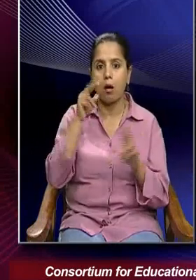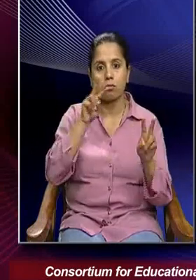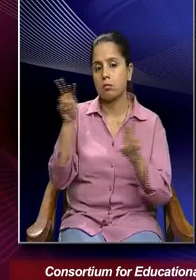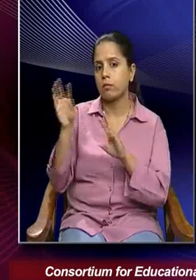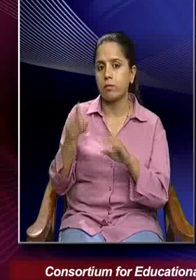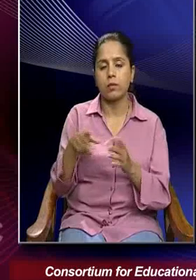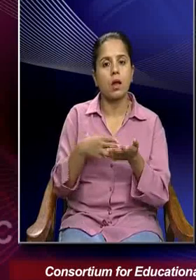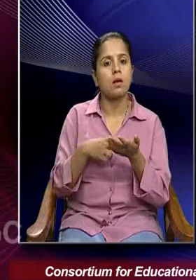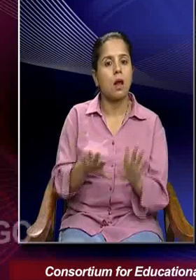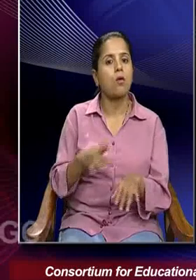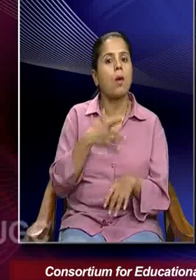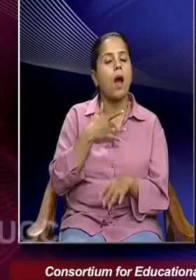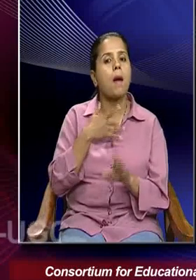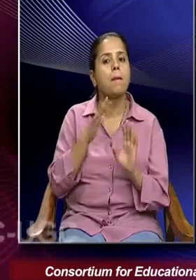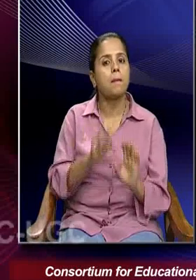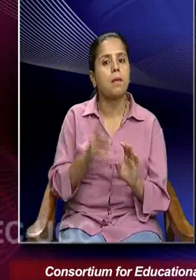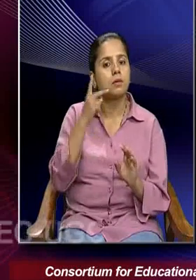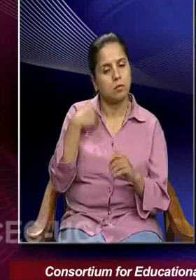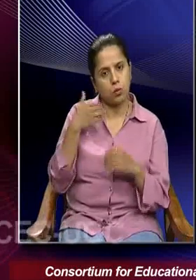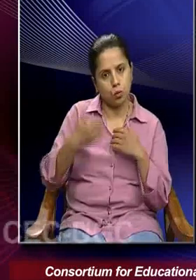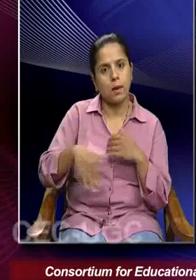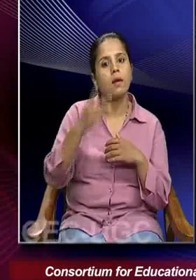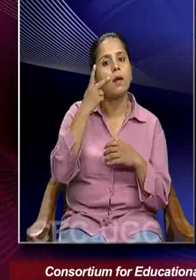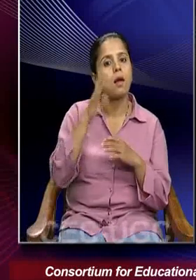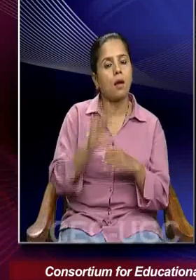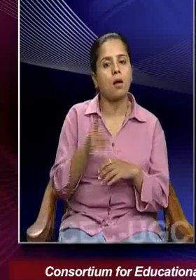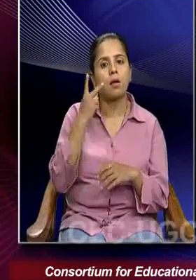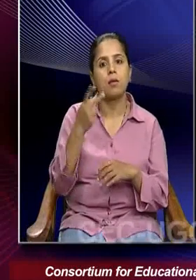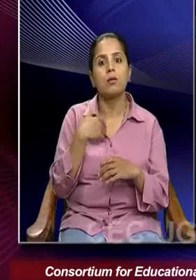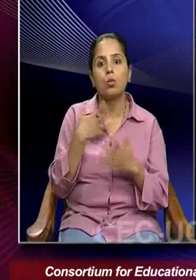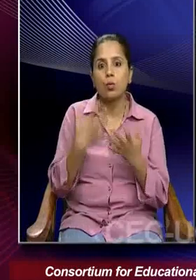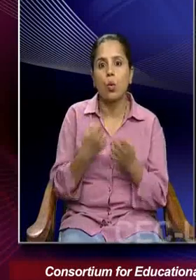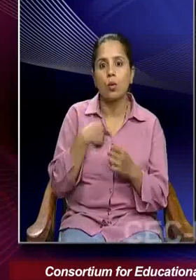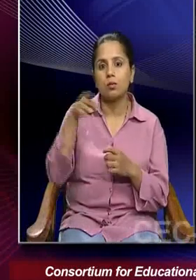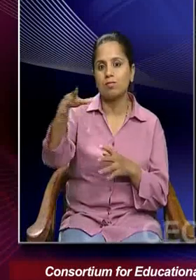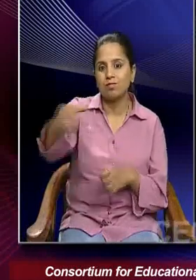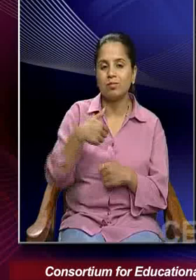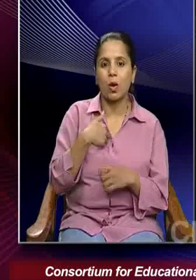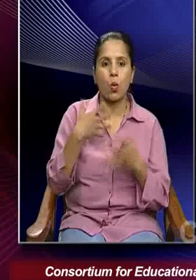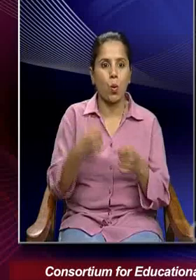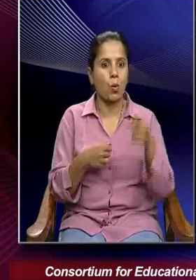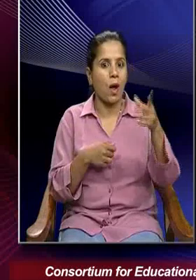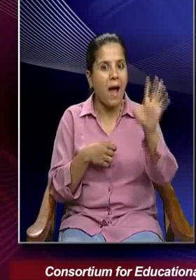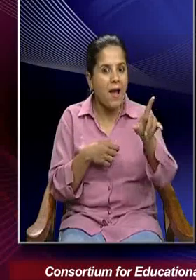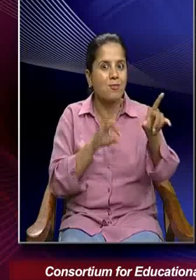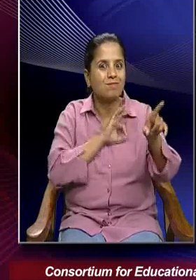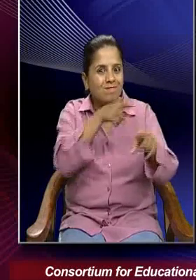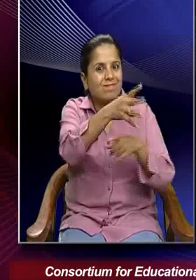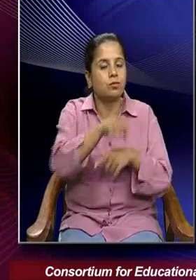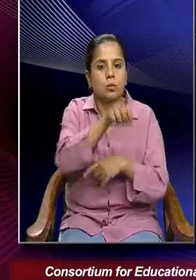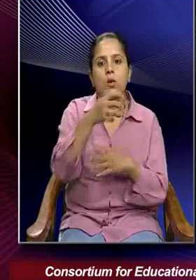a natural tendency that we will then have desire to attain those outward